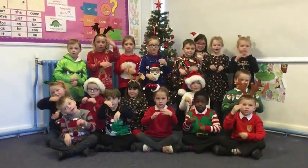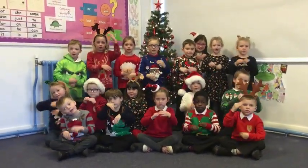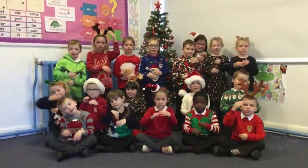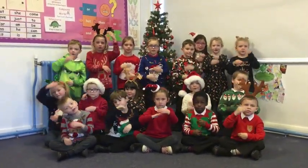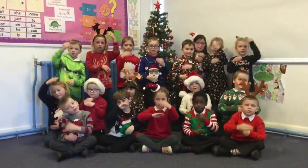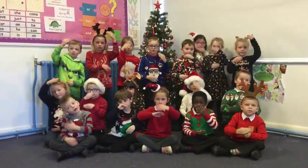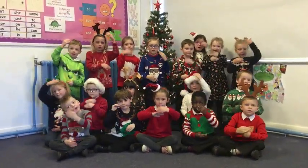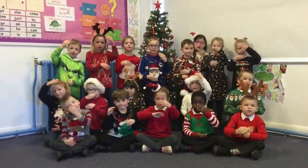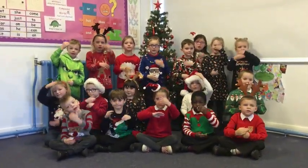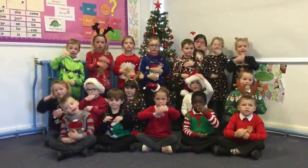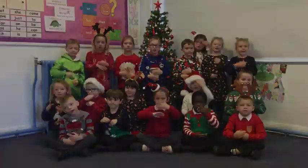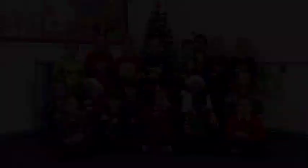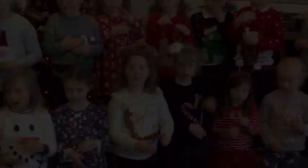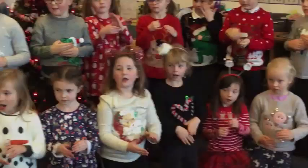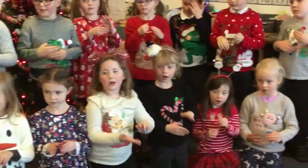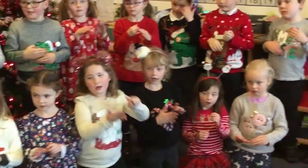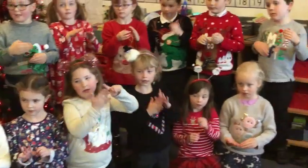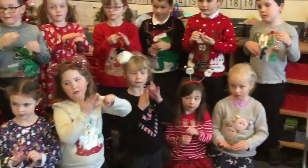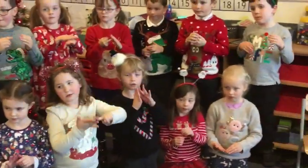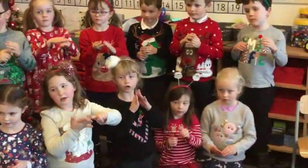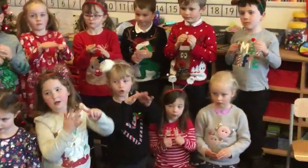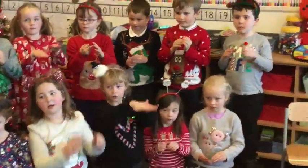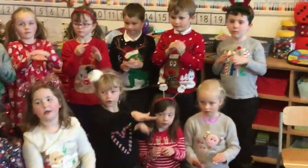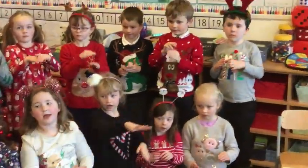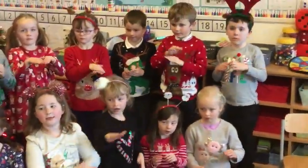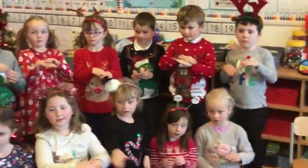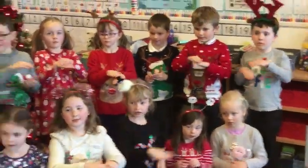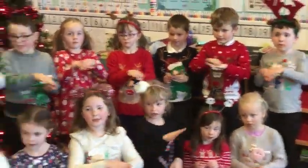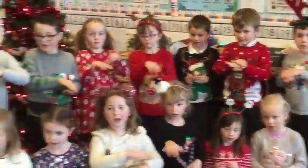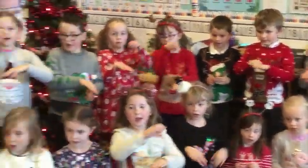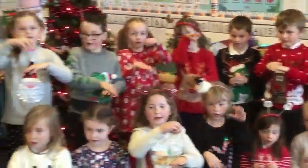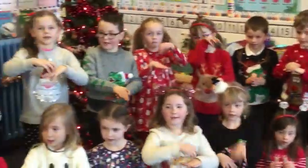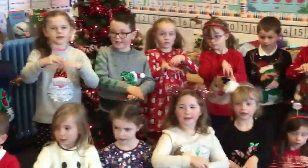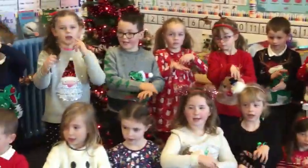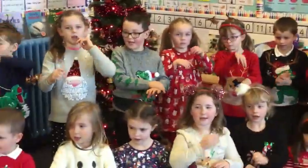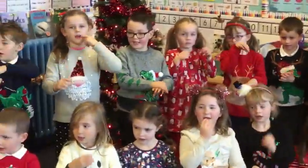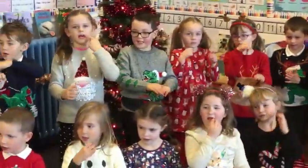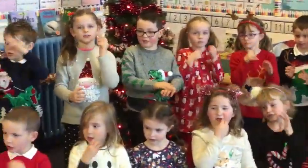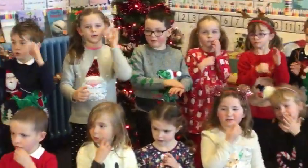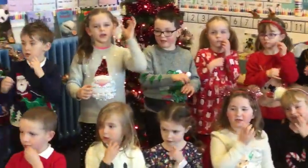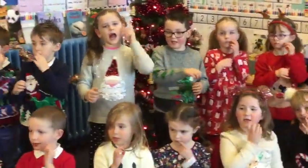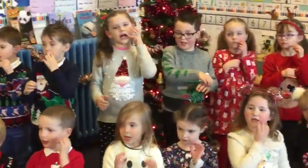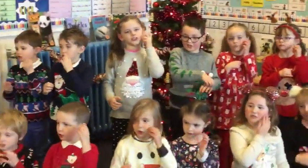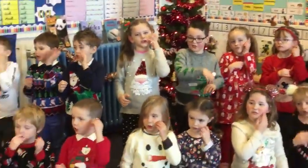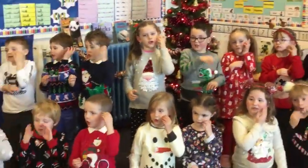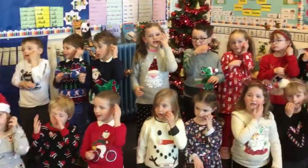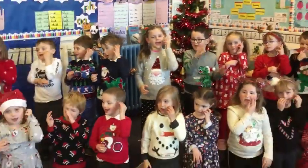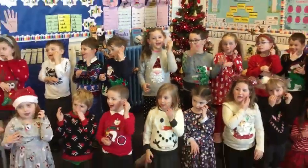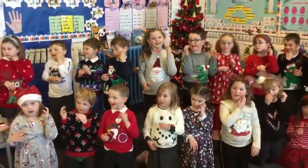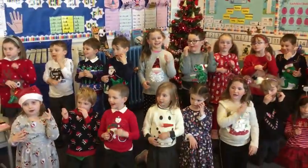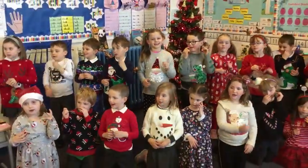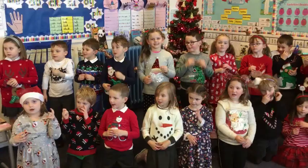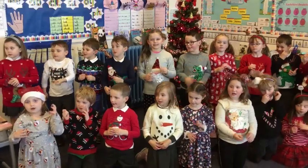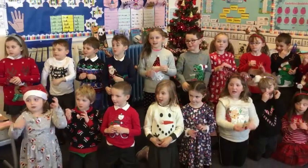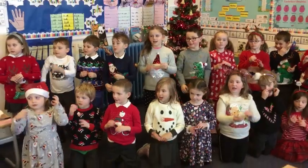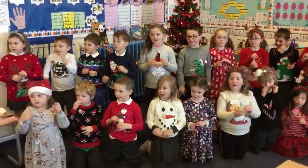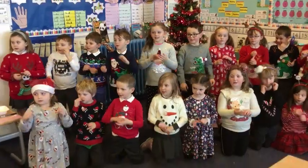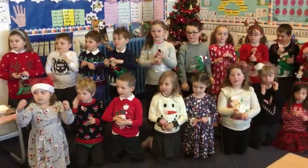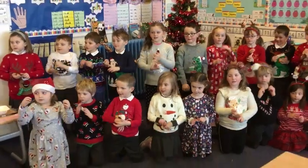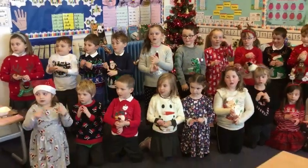window pane. I is for the icing on the cake, as sweet as sugar cane. S is